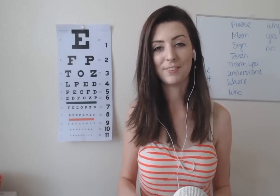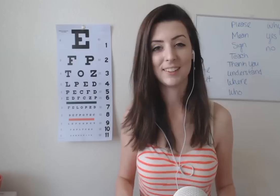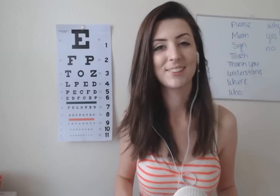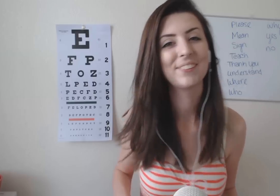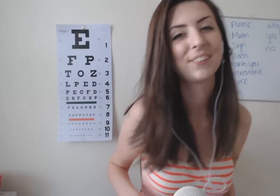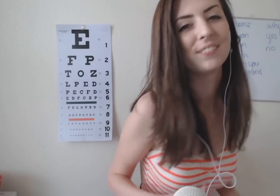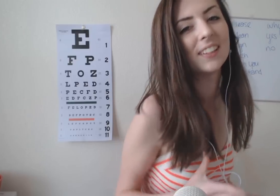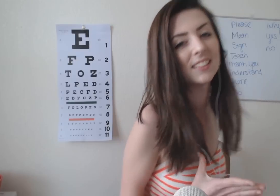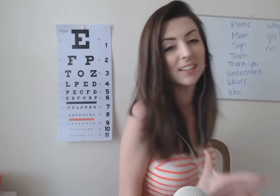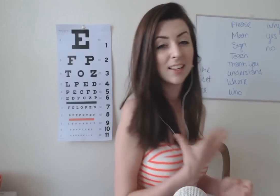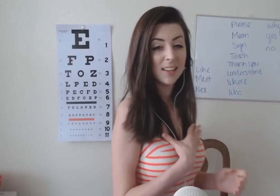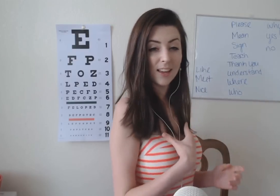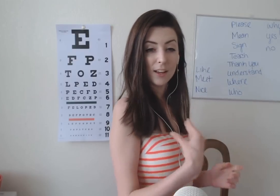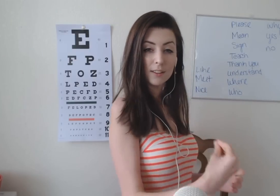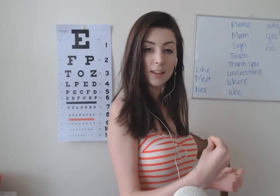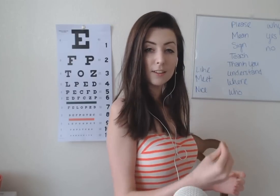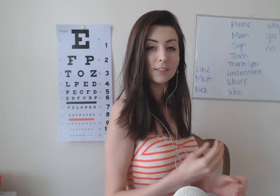Perfect. Yeah, like.